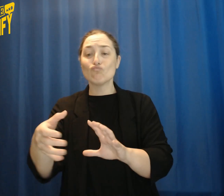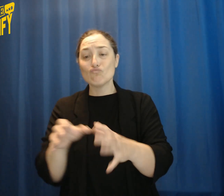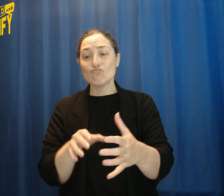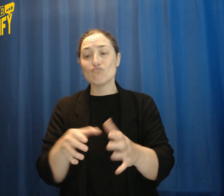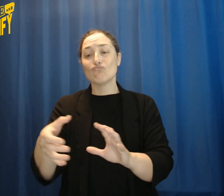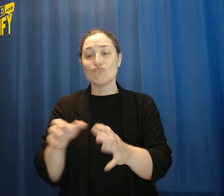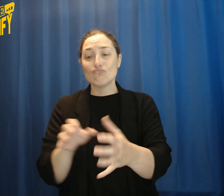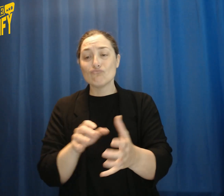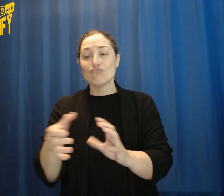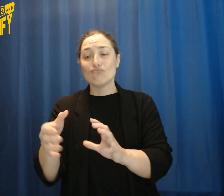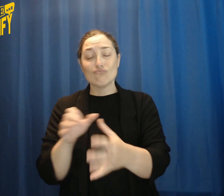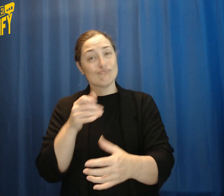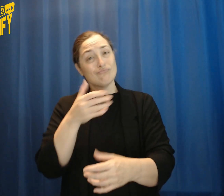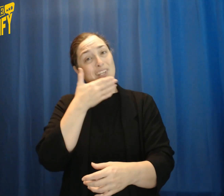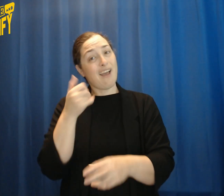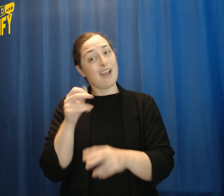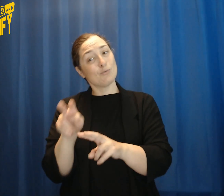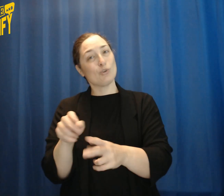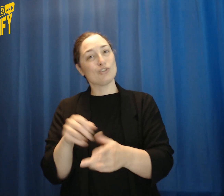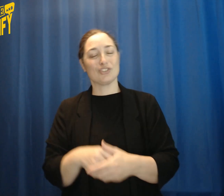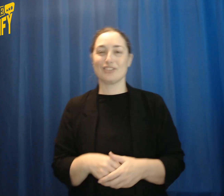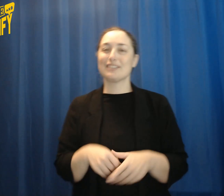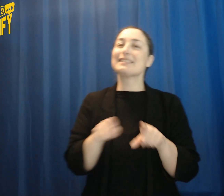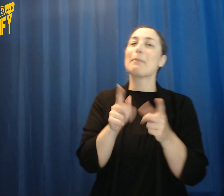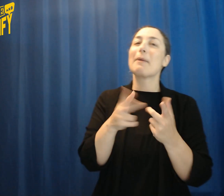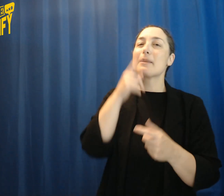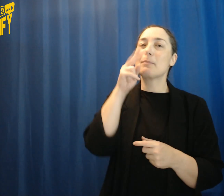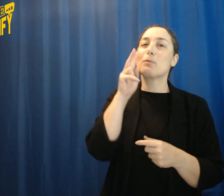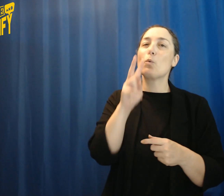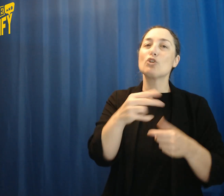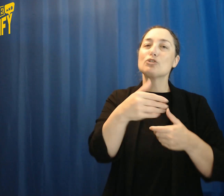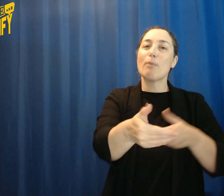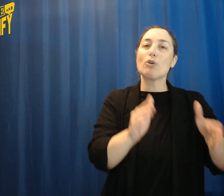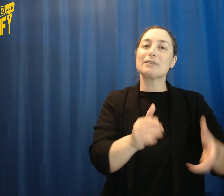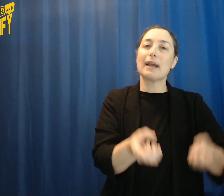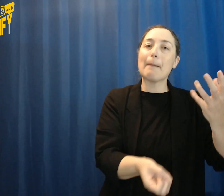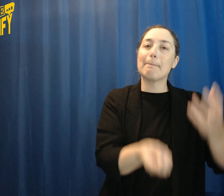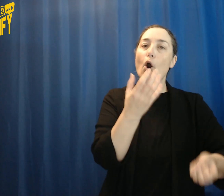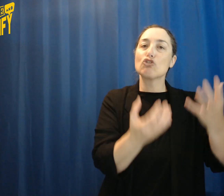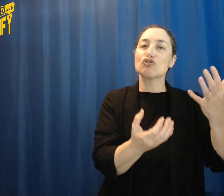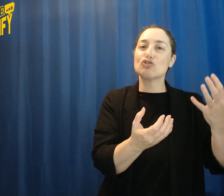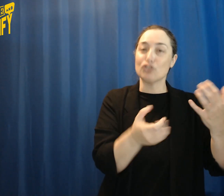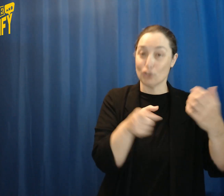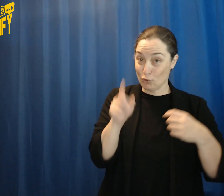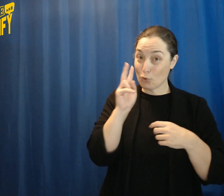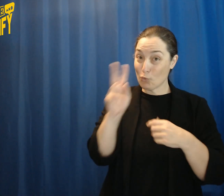nice. Yeah. Like some people watch unboxing and you watch clay.